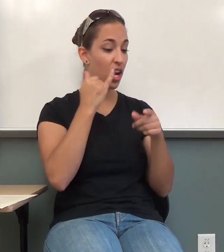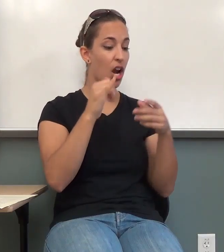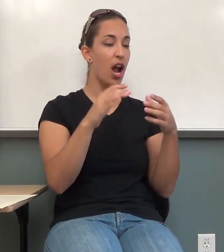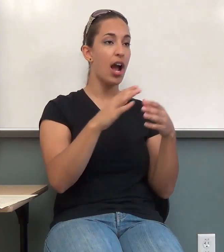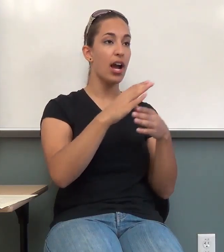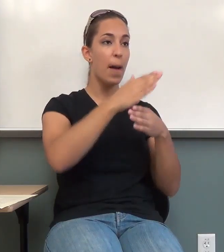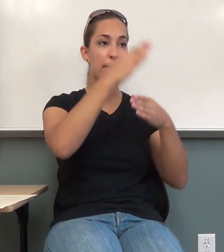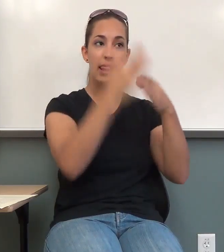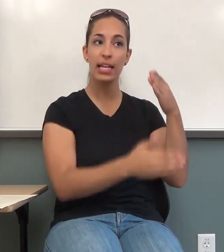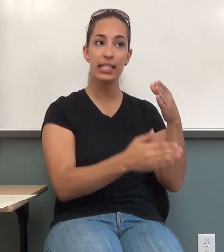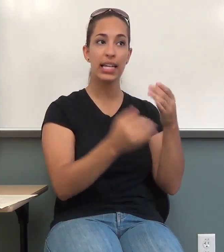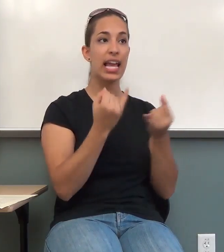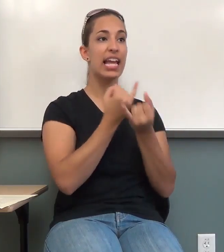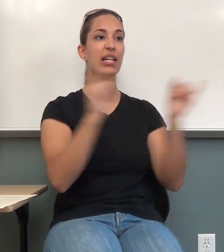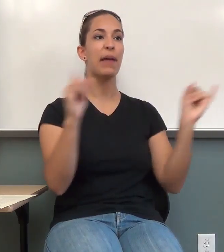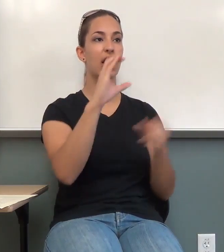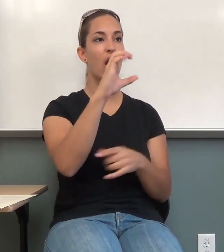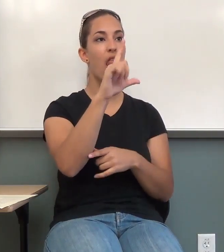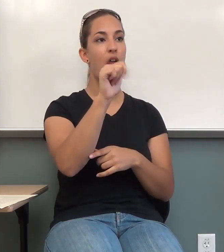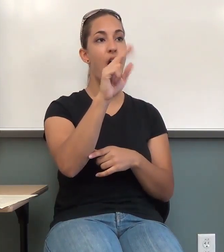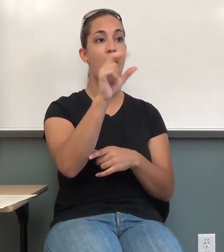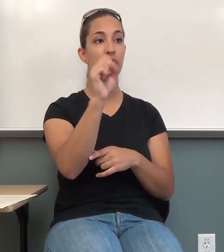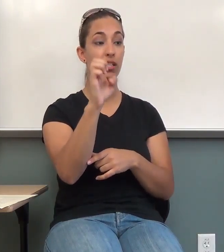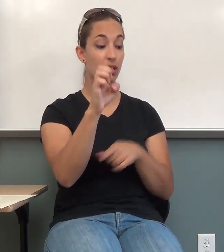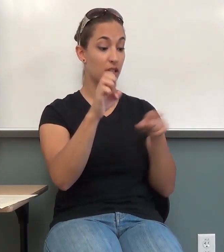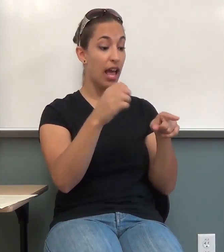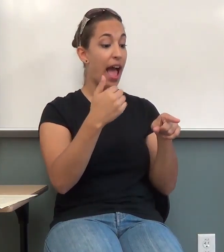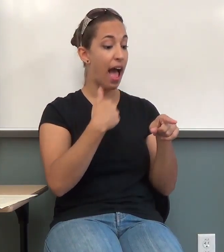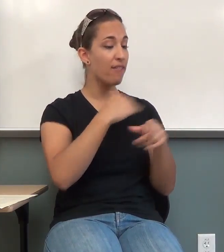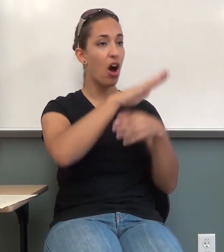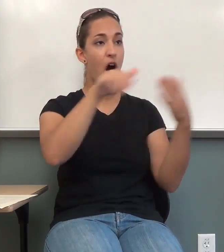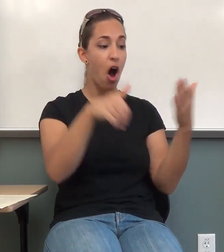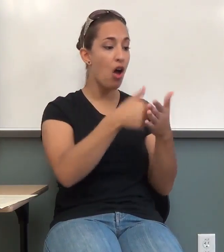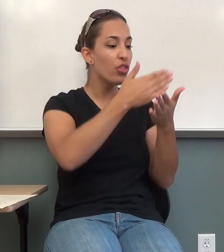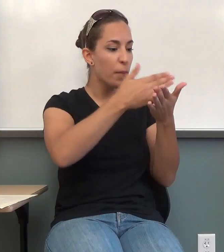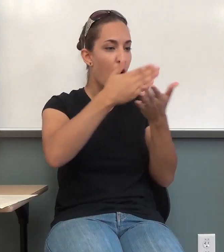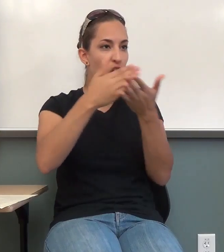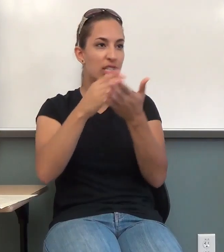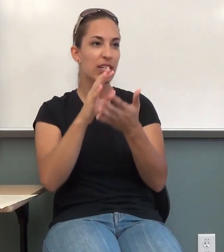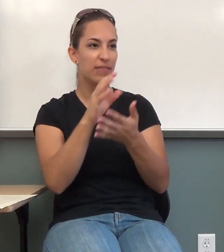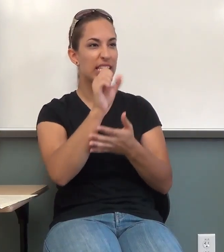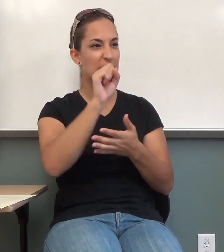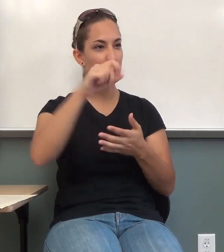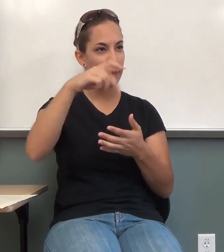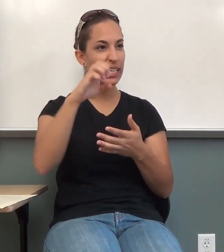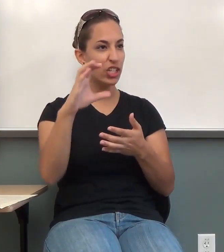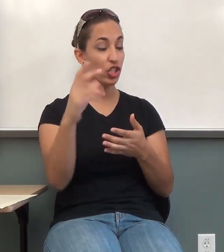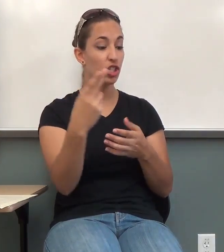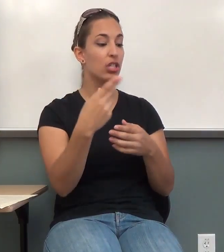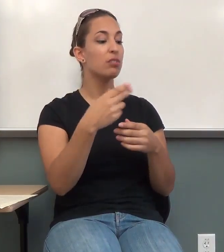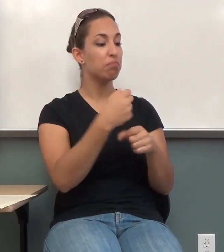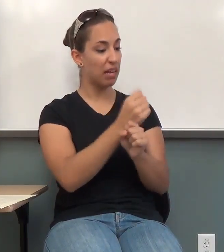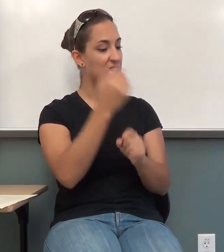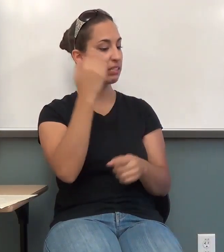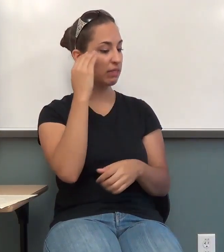clauses. Do they have all the parts of speech necessary for them to make sense? Okay? So let's go around the room and see if we can do this